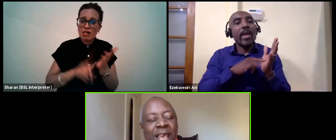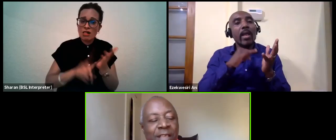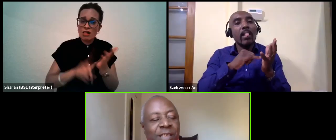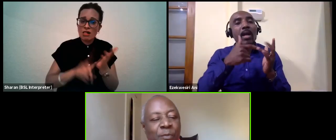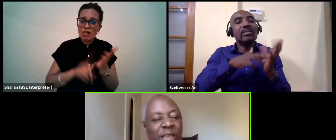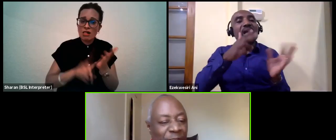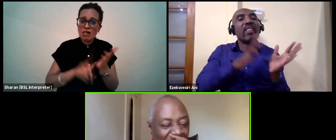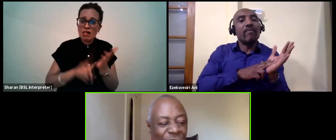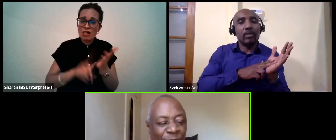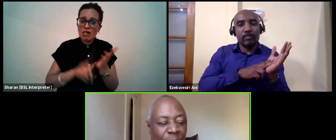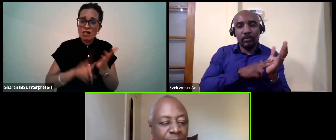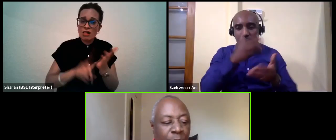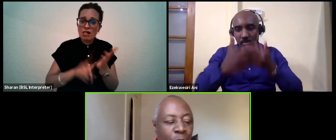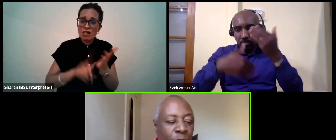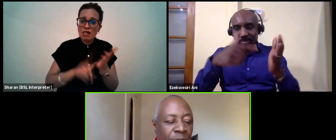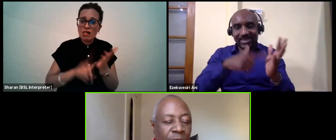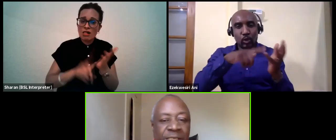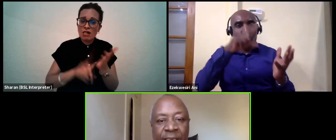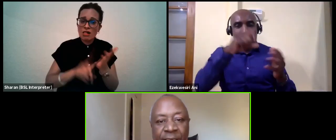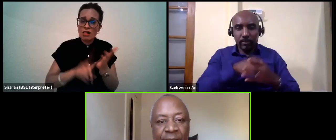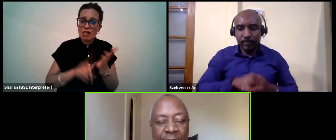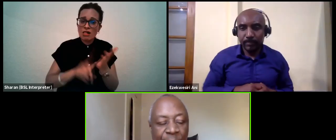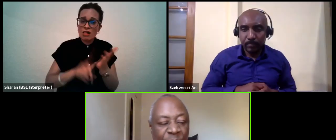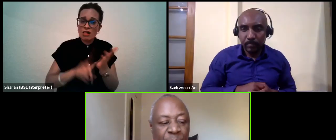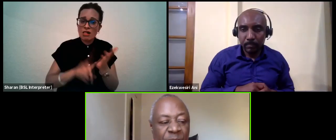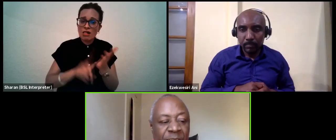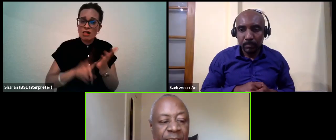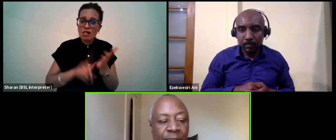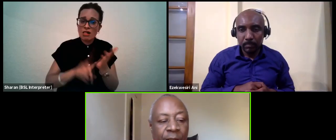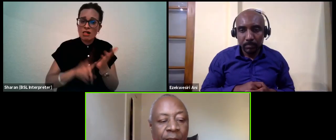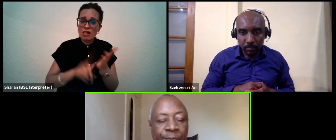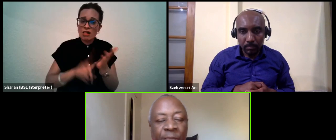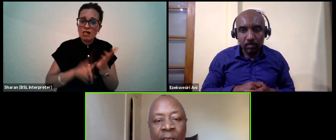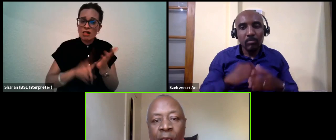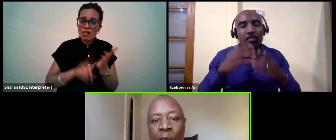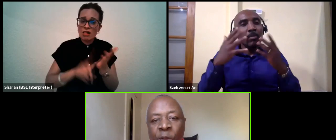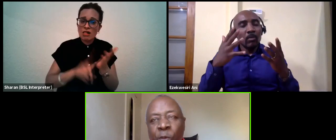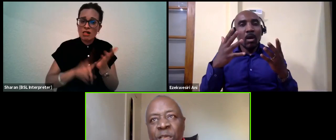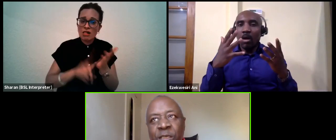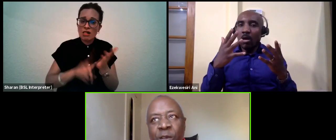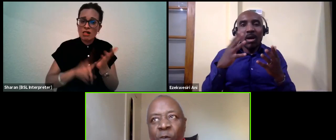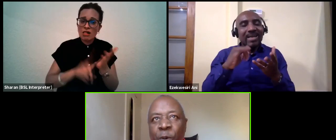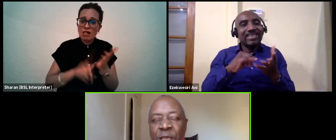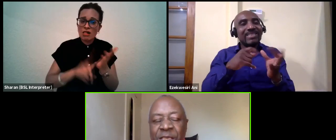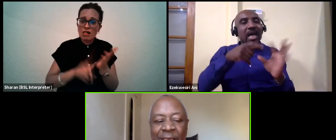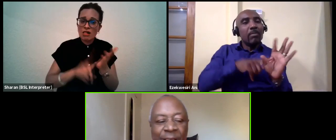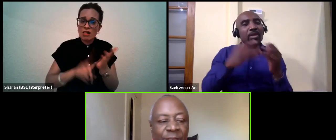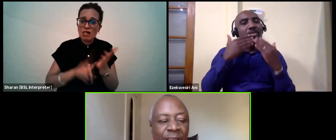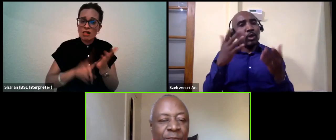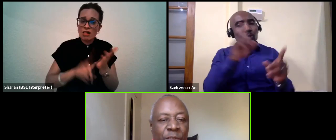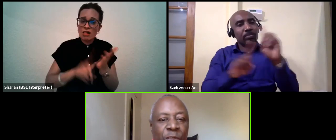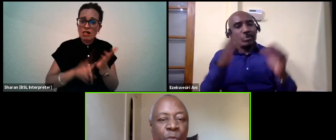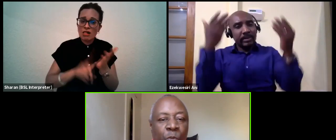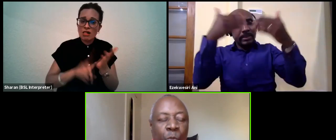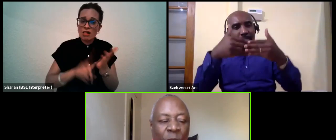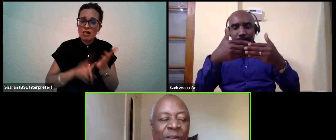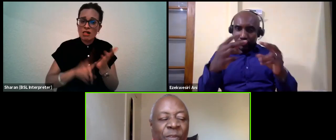Thanks, Sabi, and thanks for organising this meeting tonight. I want to start off by saying